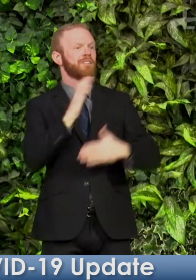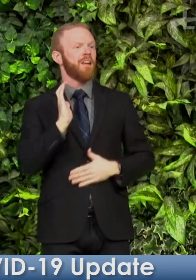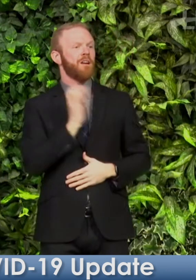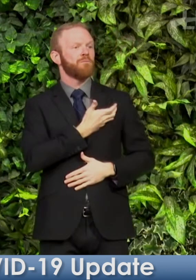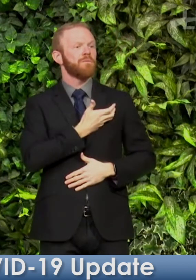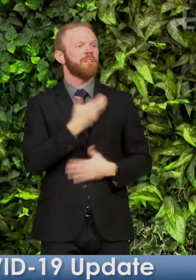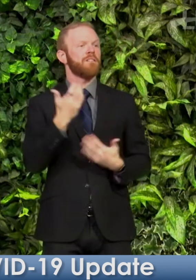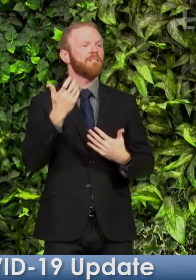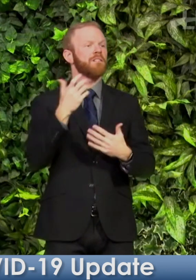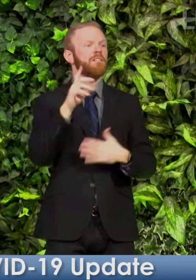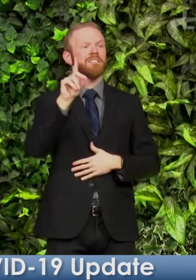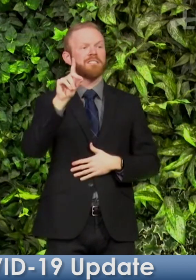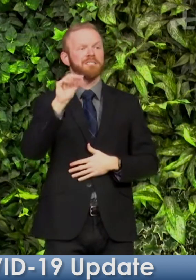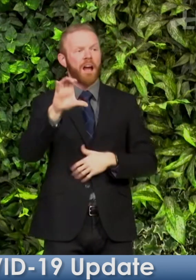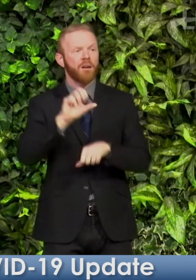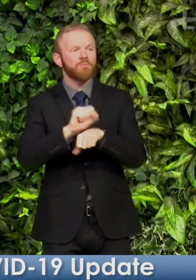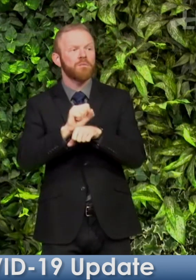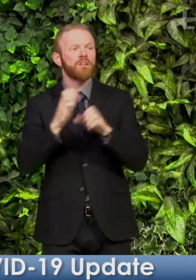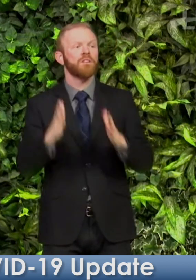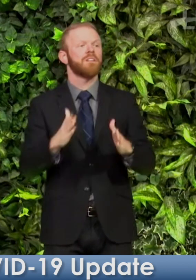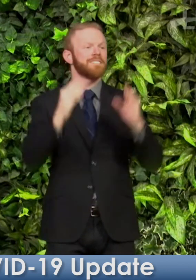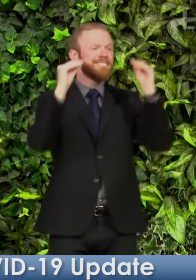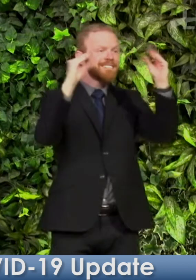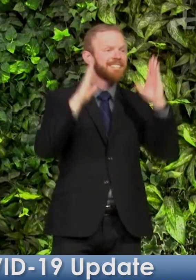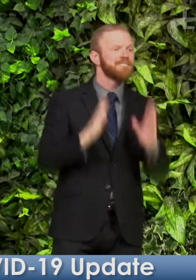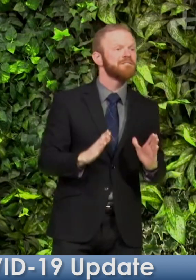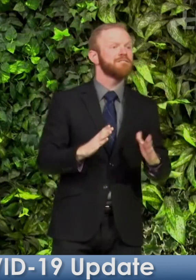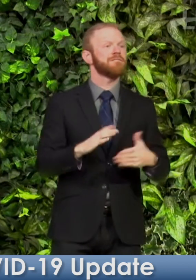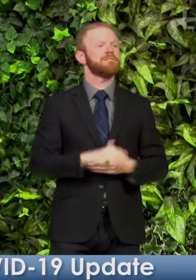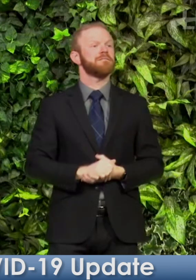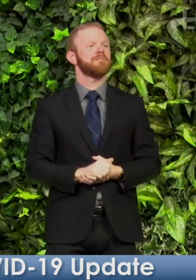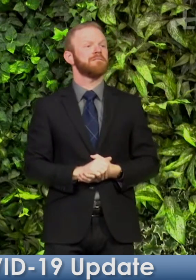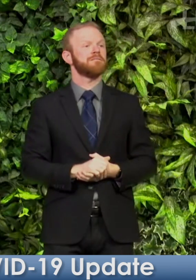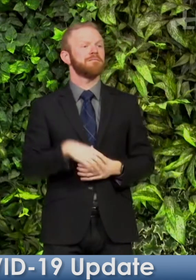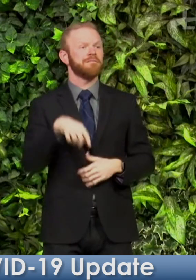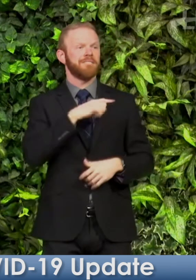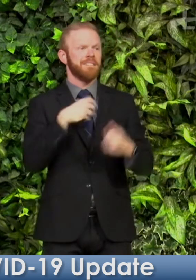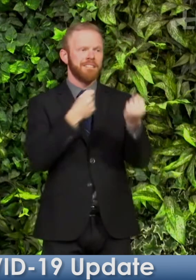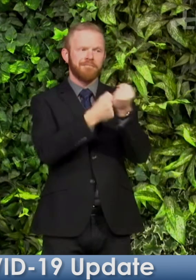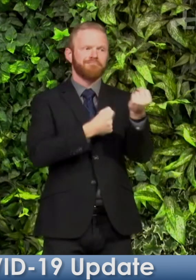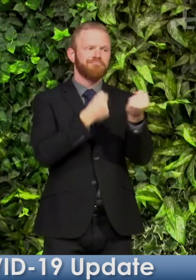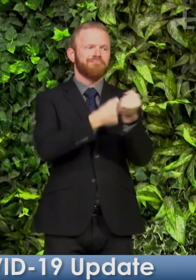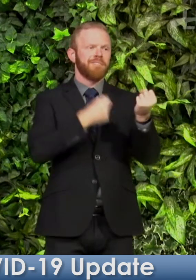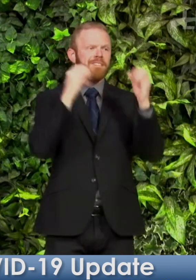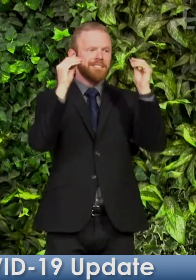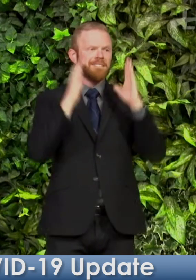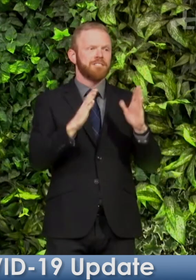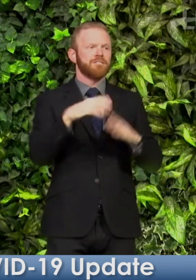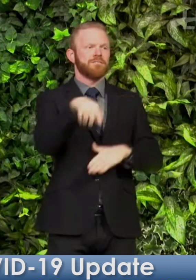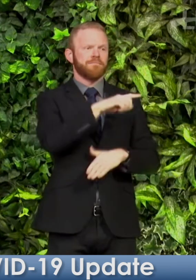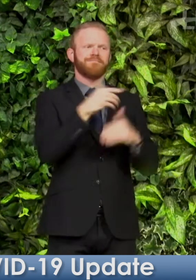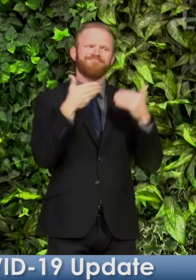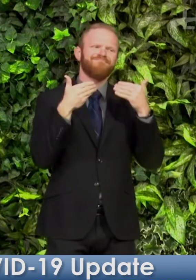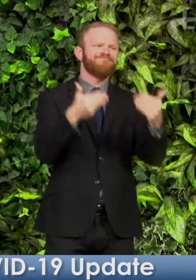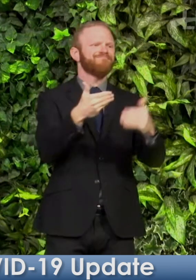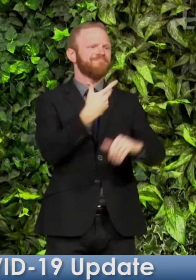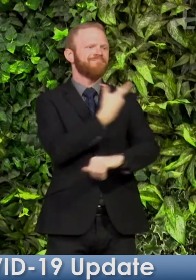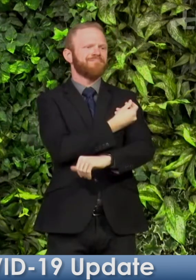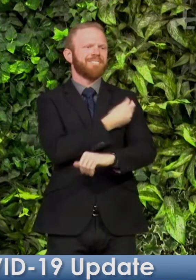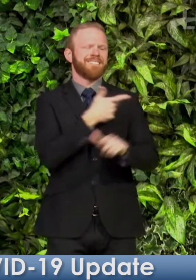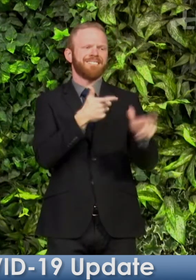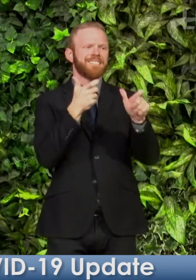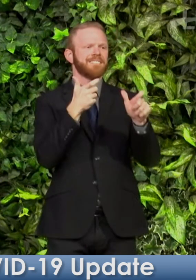teachers. And I've been an advocate for vaccinating our teachers as quickly as possible so we could protect them and we